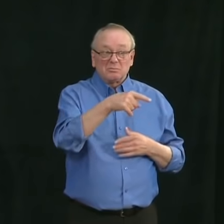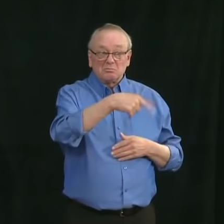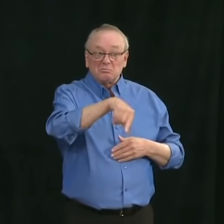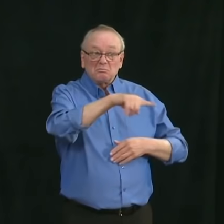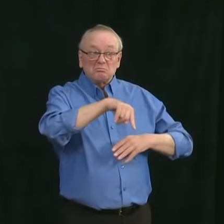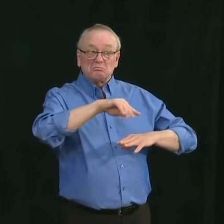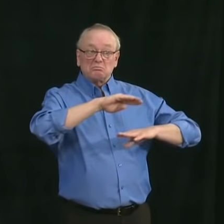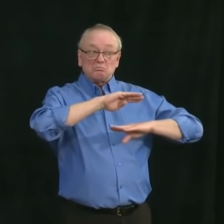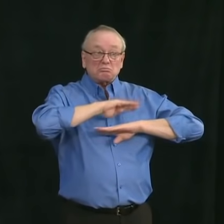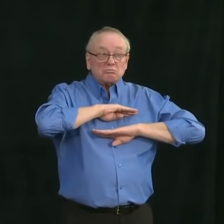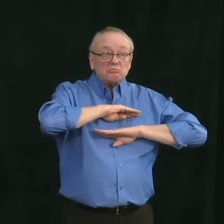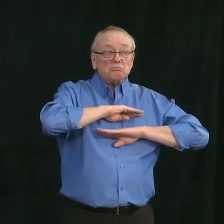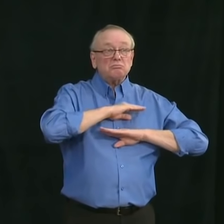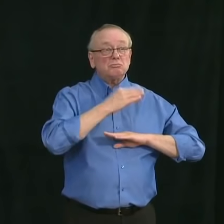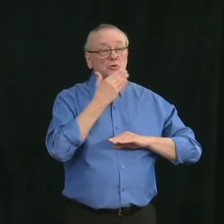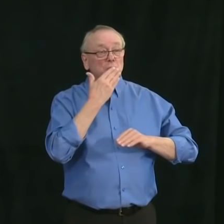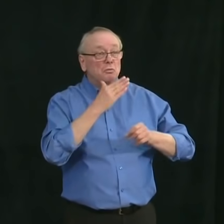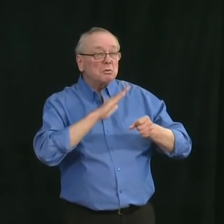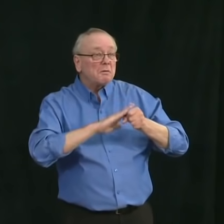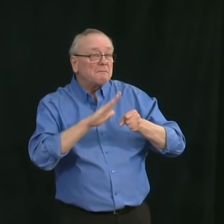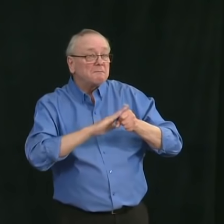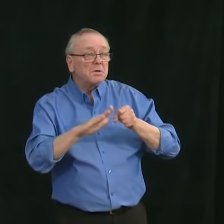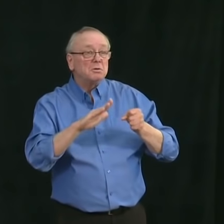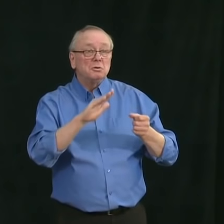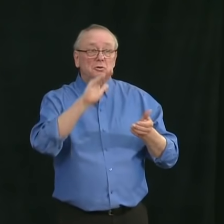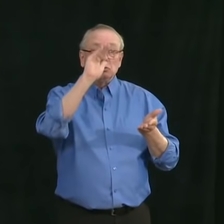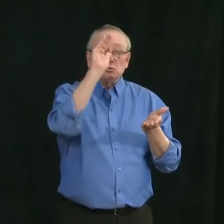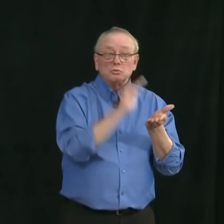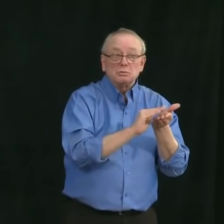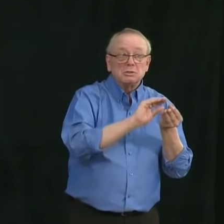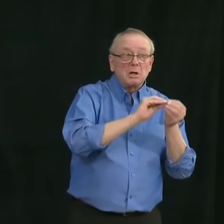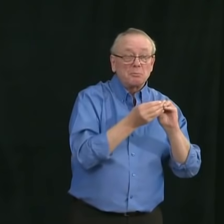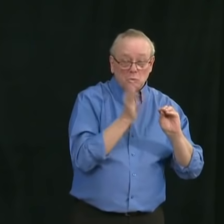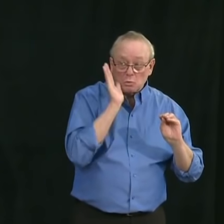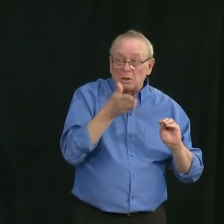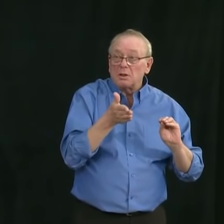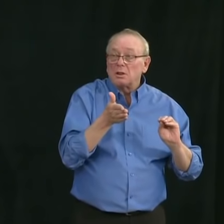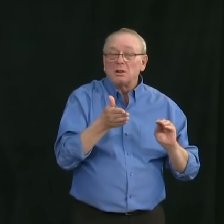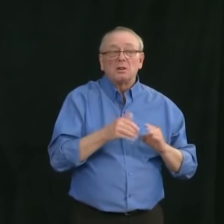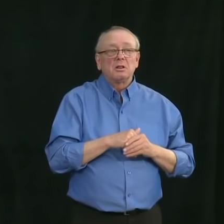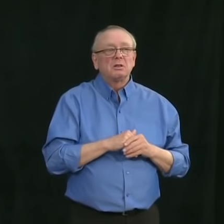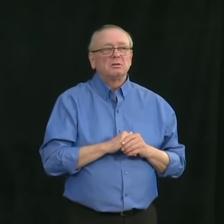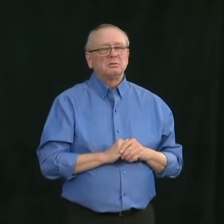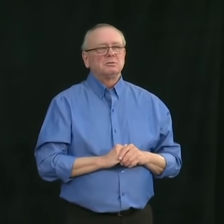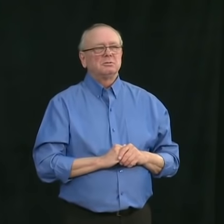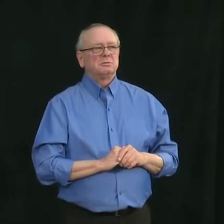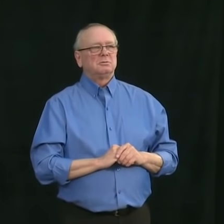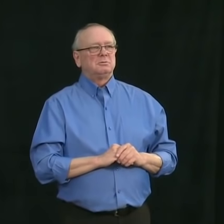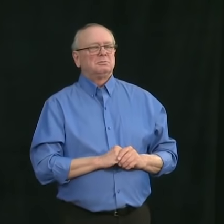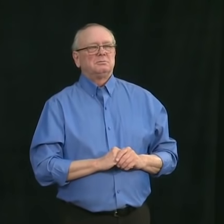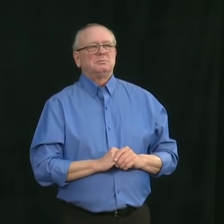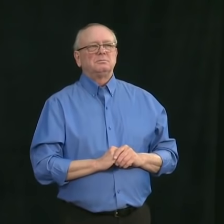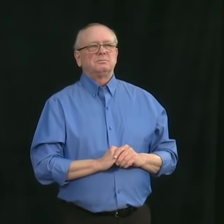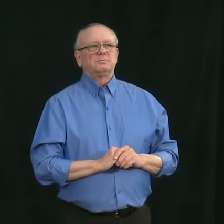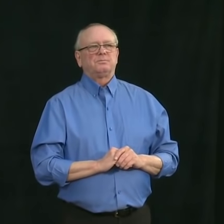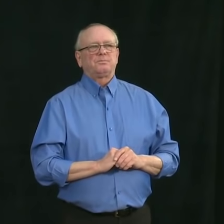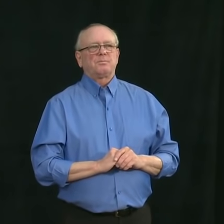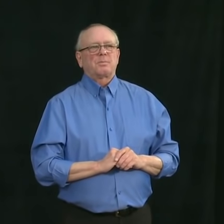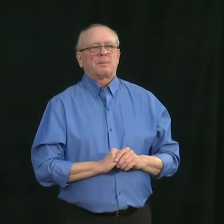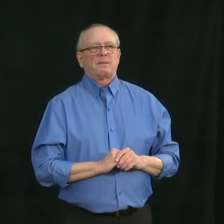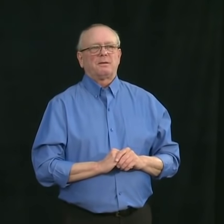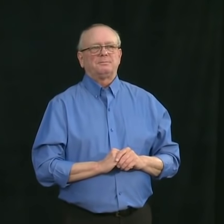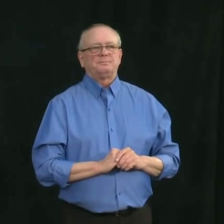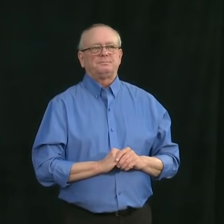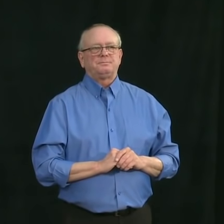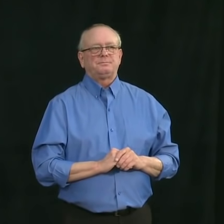cases in that city? So my understanding, having spoken to colleagues in